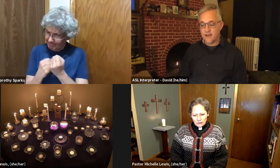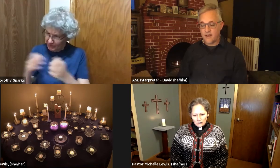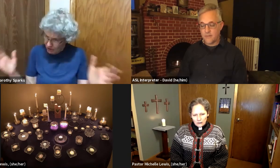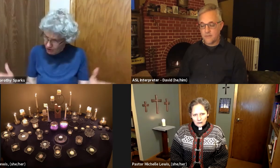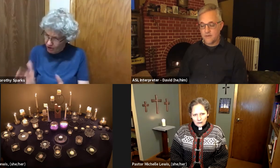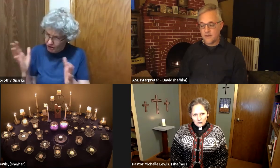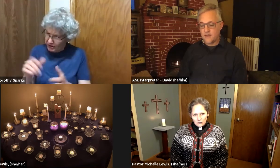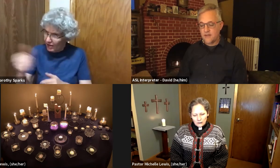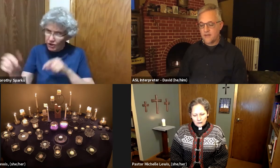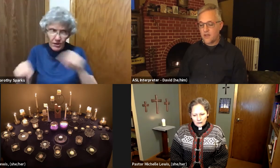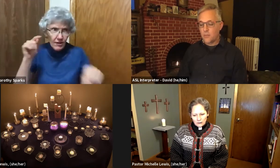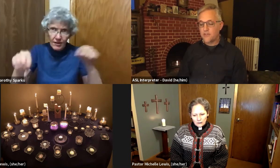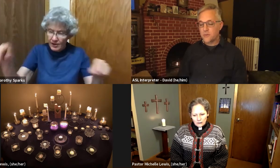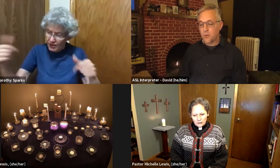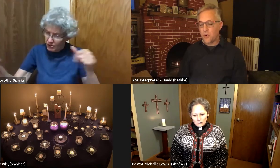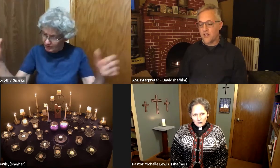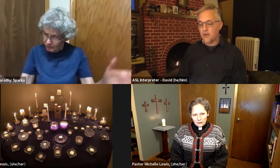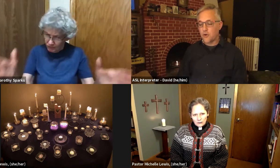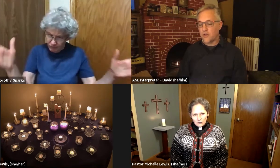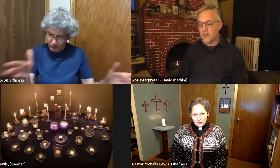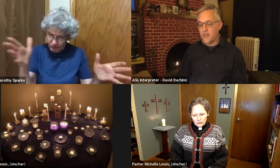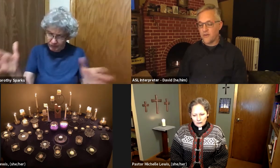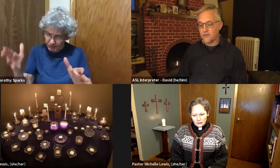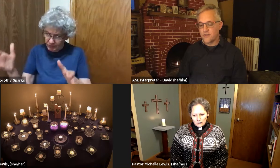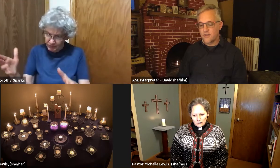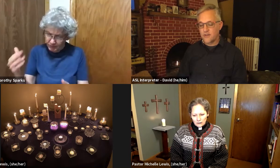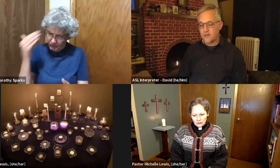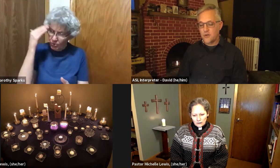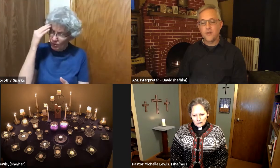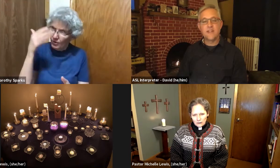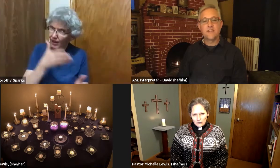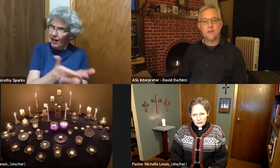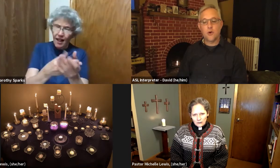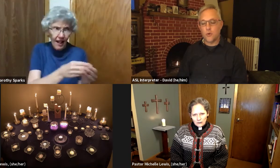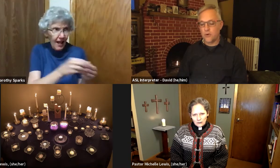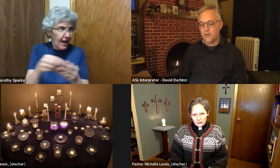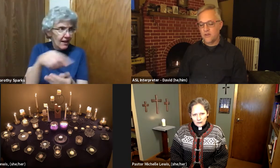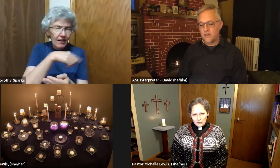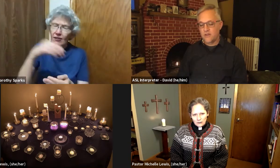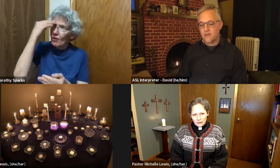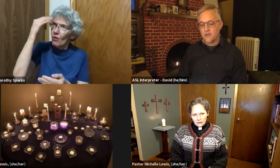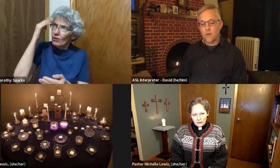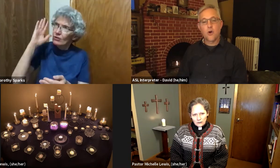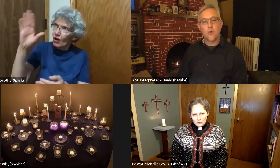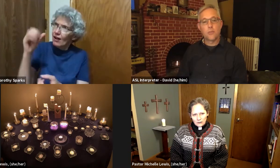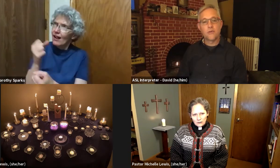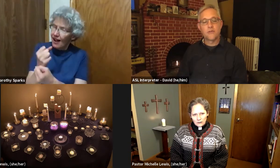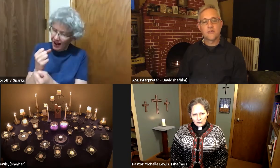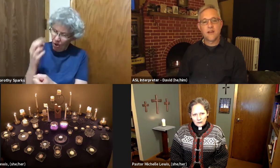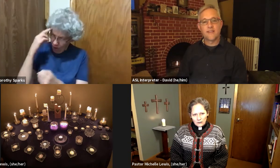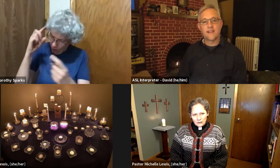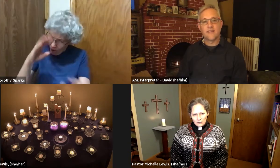And in time, help us support and encourage others who need to know your